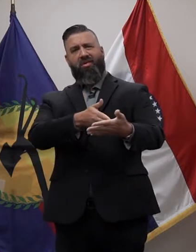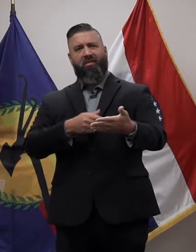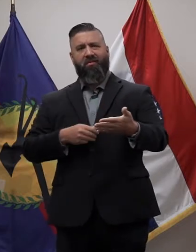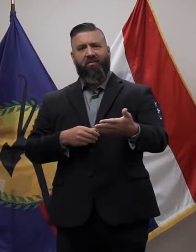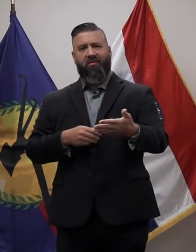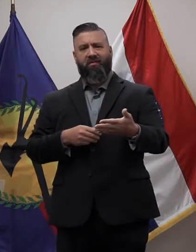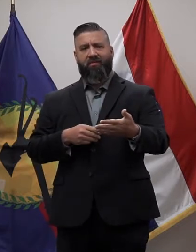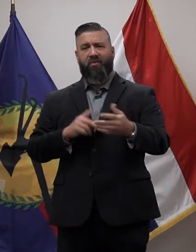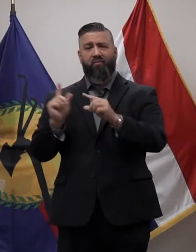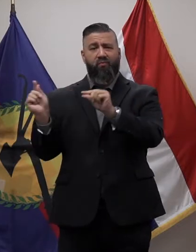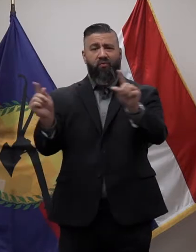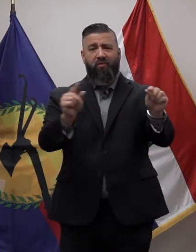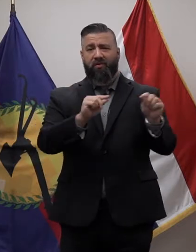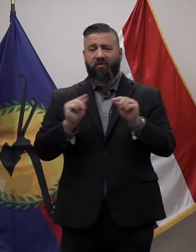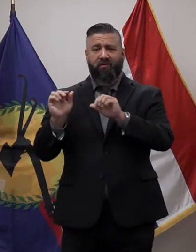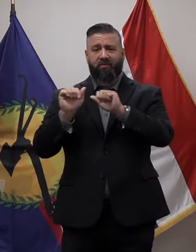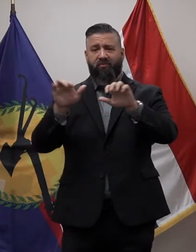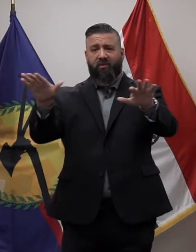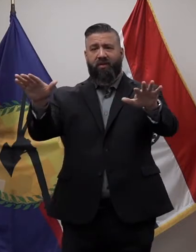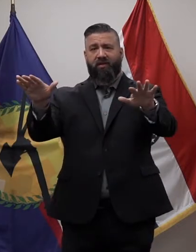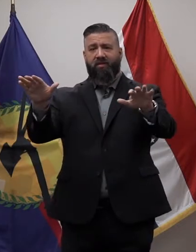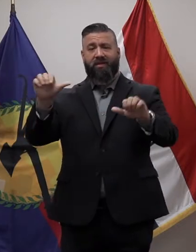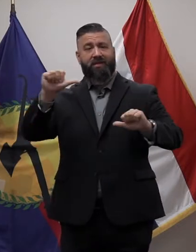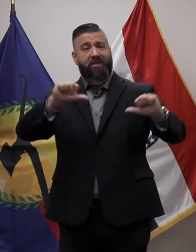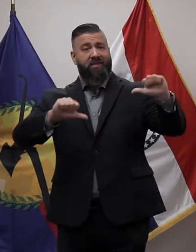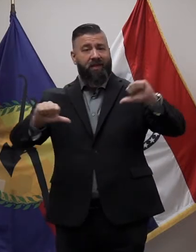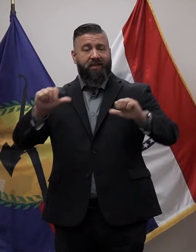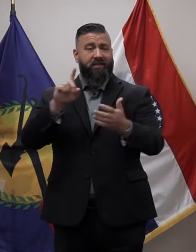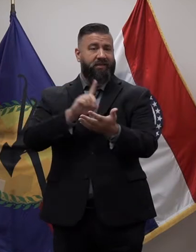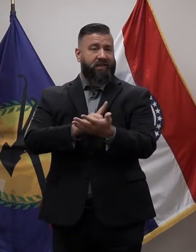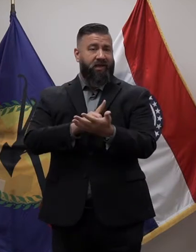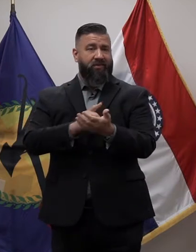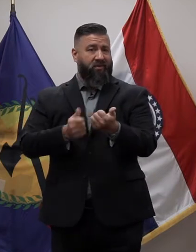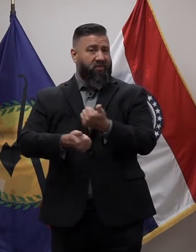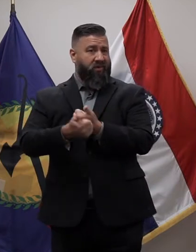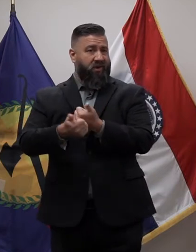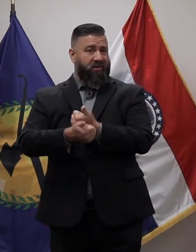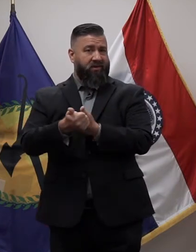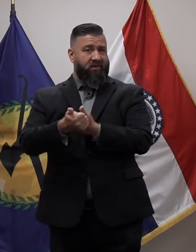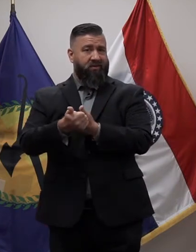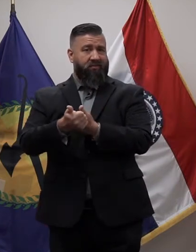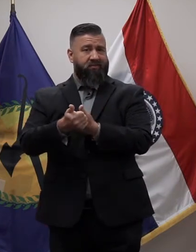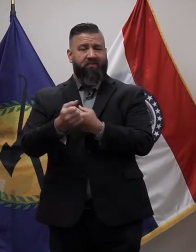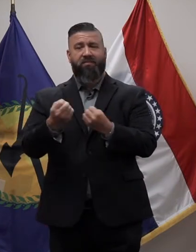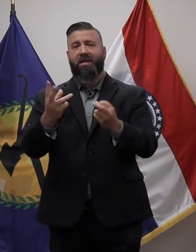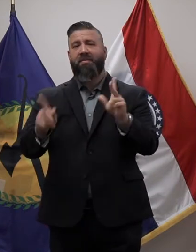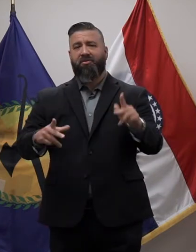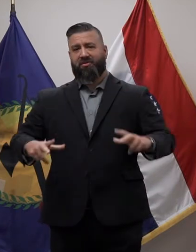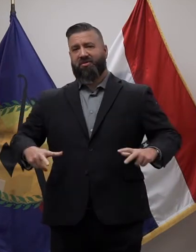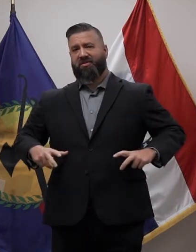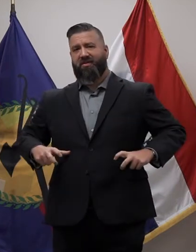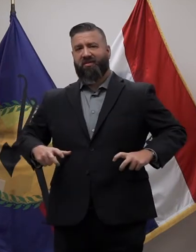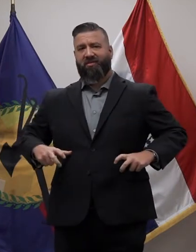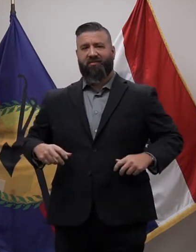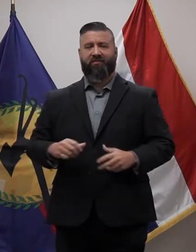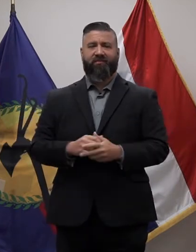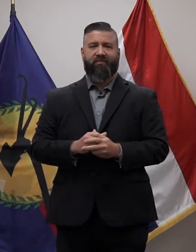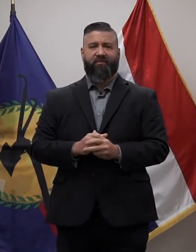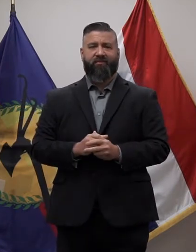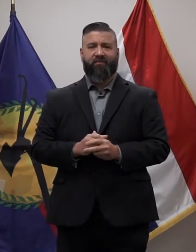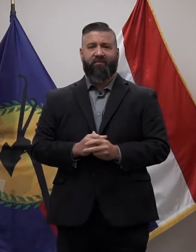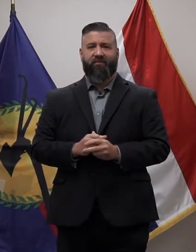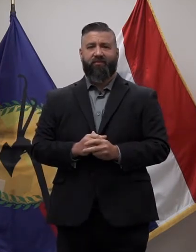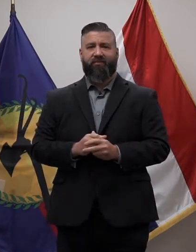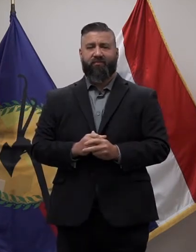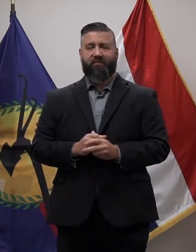spread. Public health officials were threatened, and selfishness and ignorance were on full display.